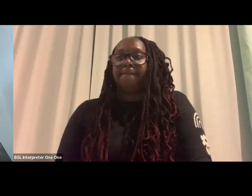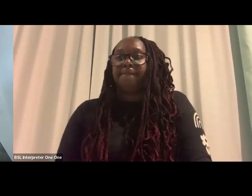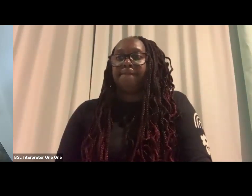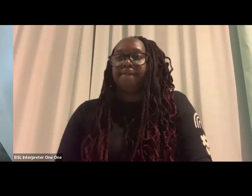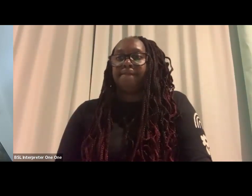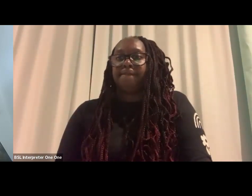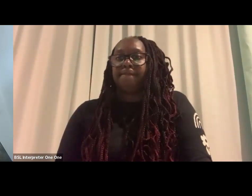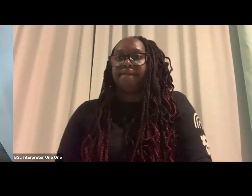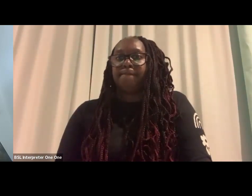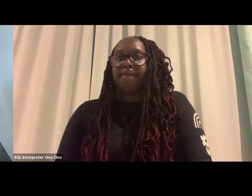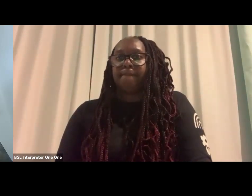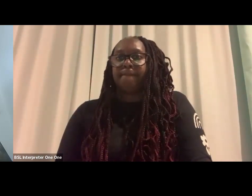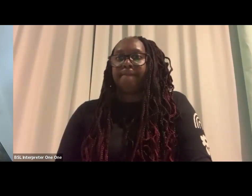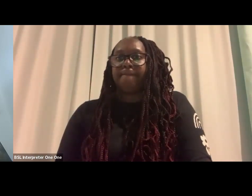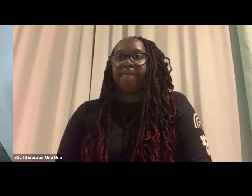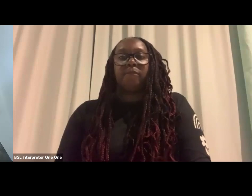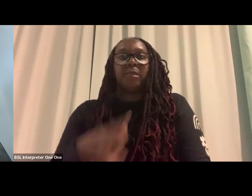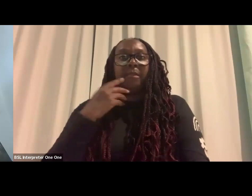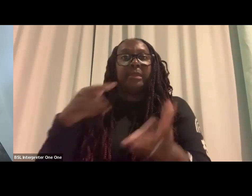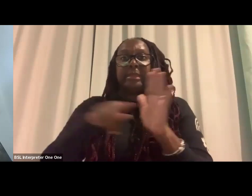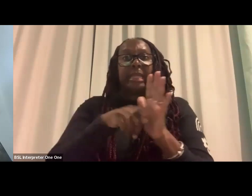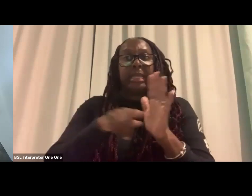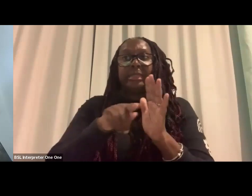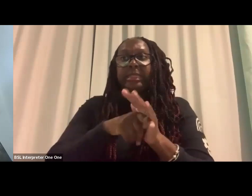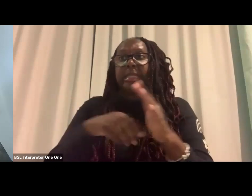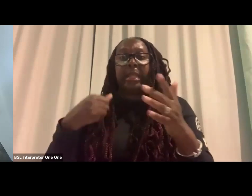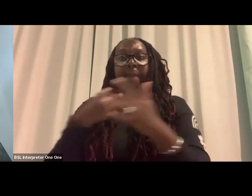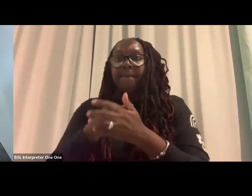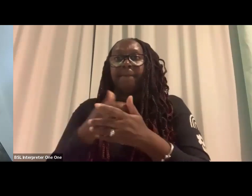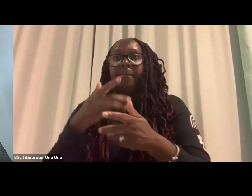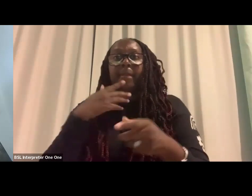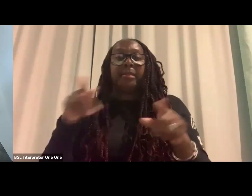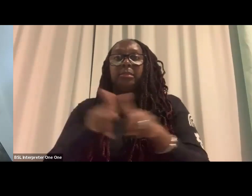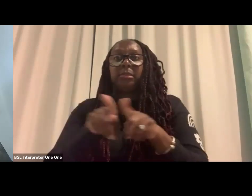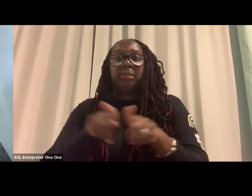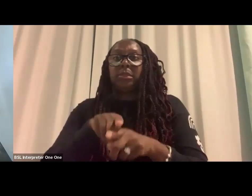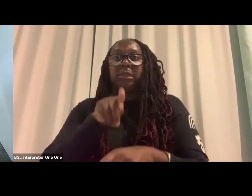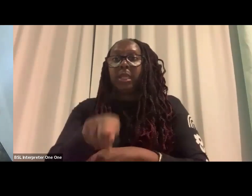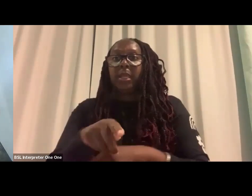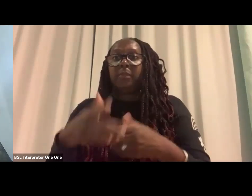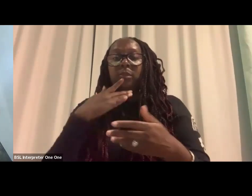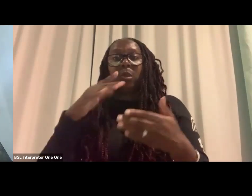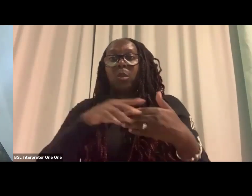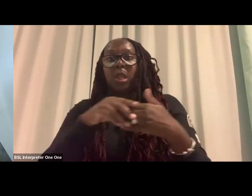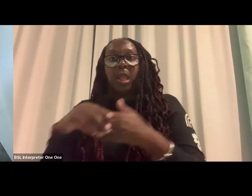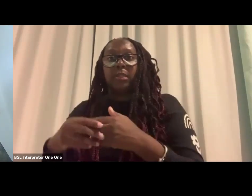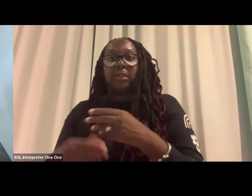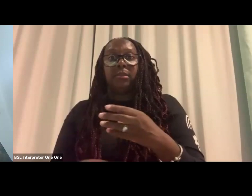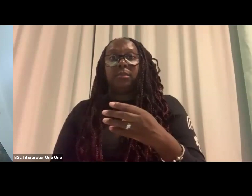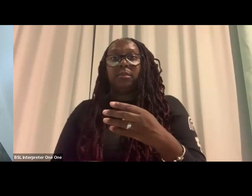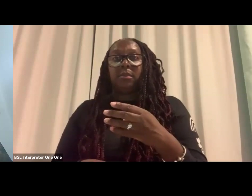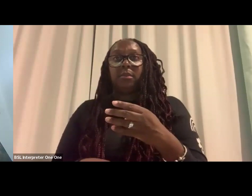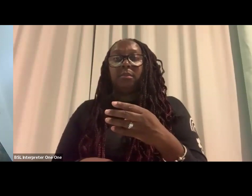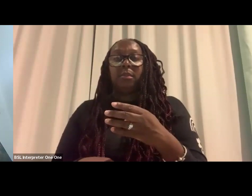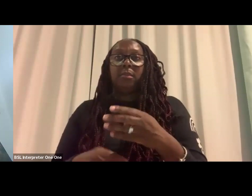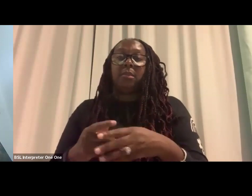there's the negative impact of the GNH in the society. So guided by these 9 domains, so